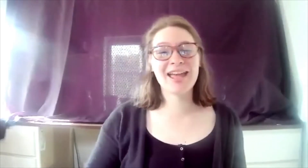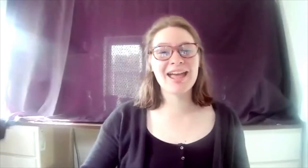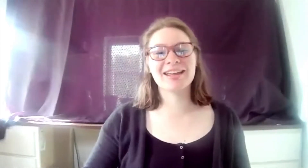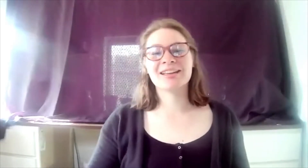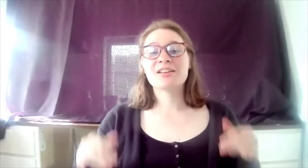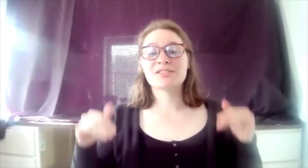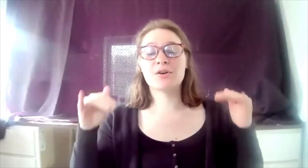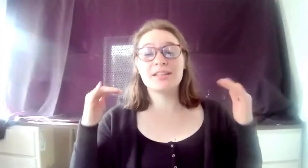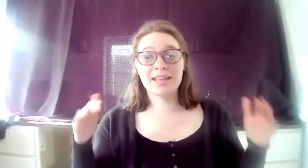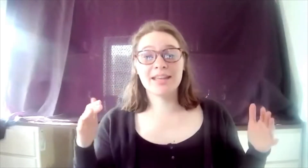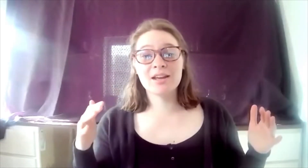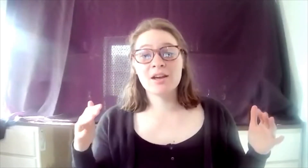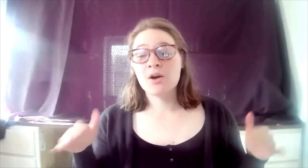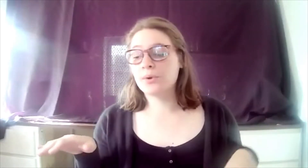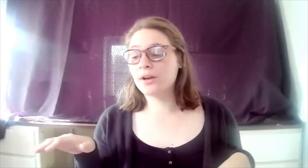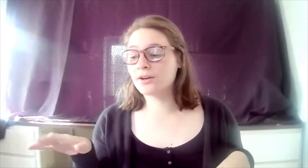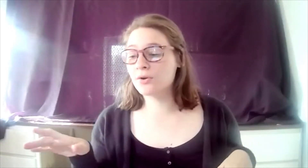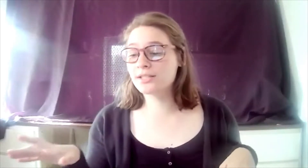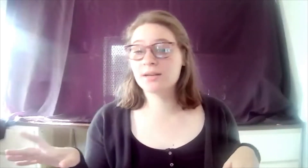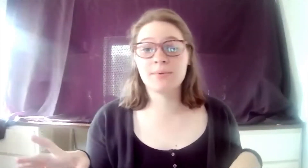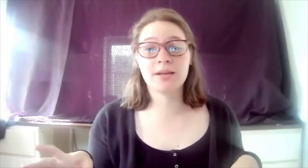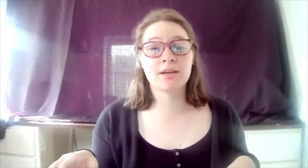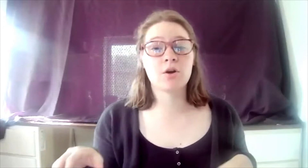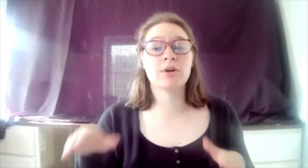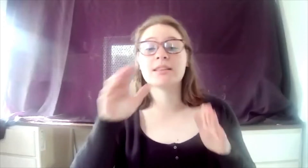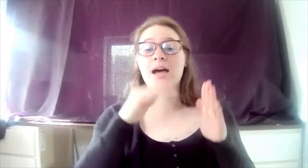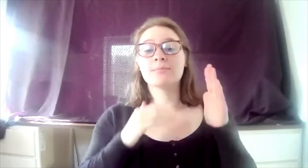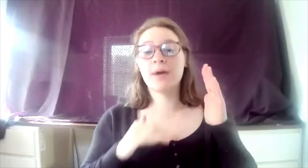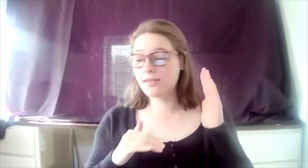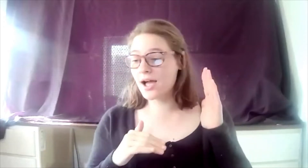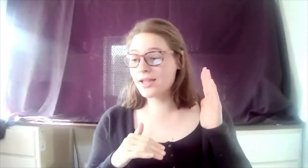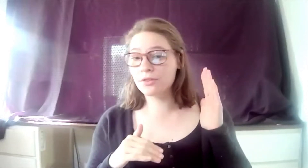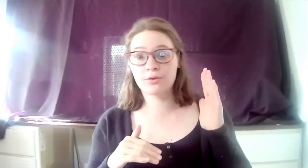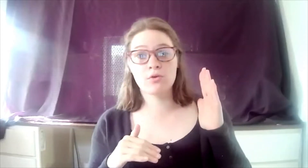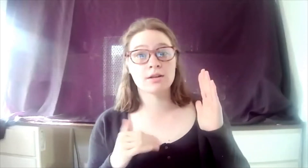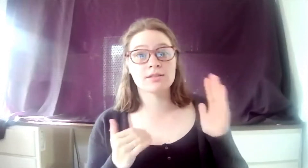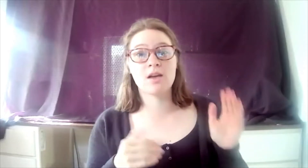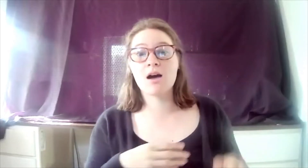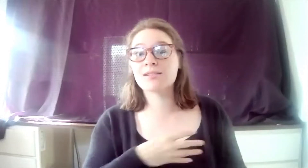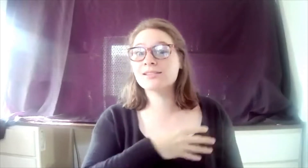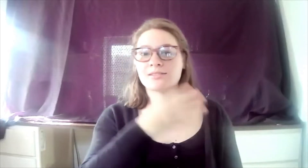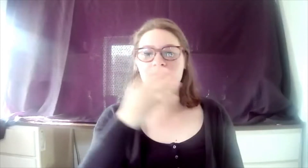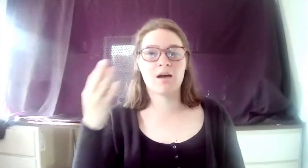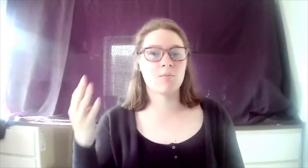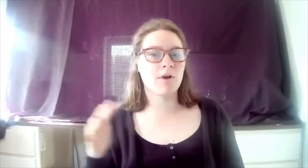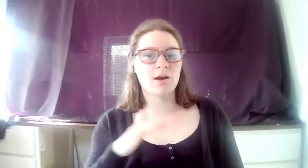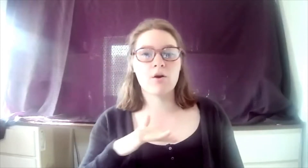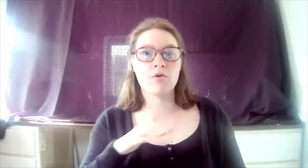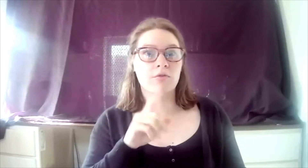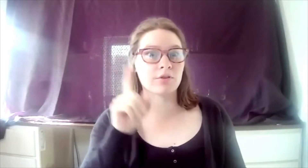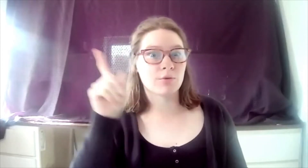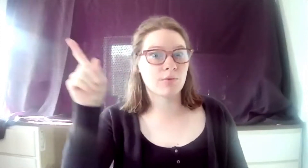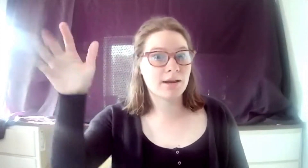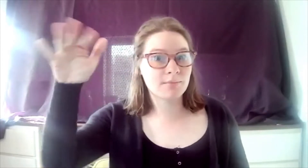Okay, so again, we are going to be going line by line through our song, Somewhere Over the